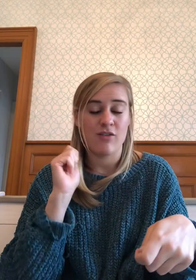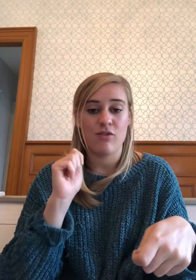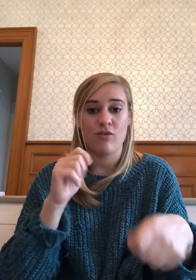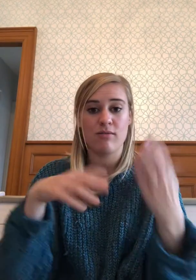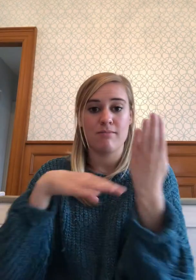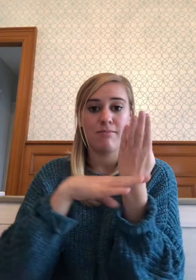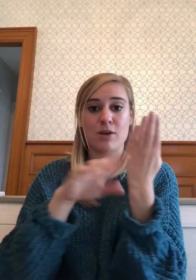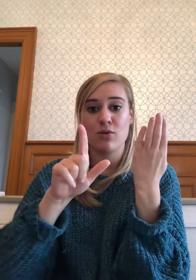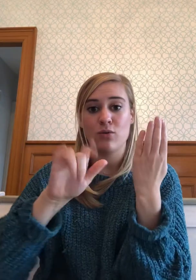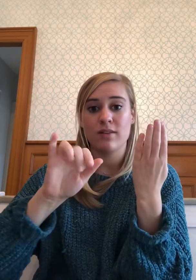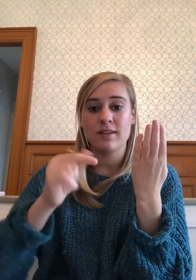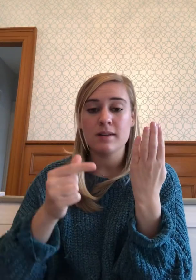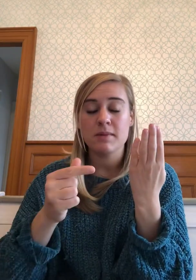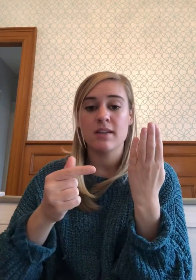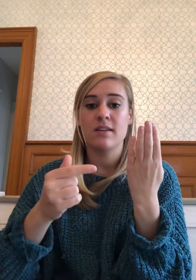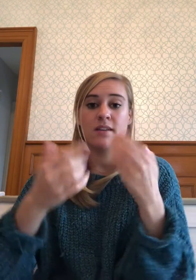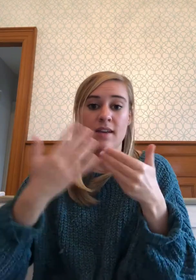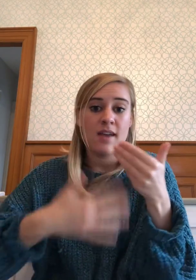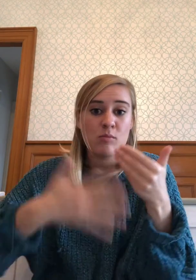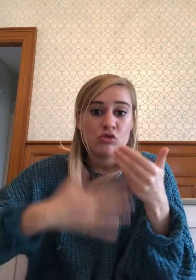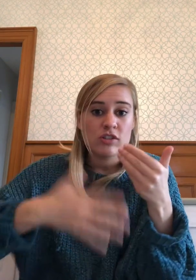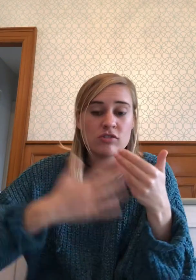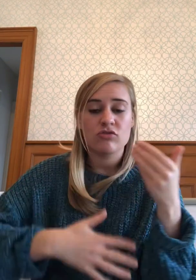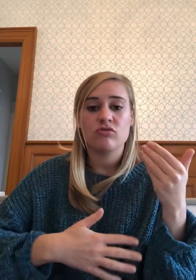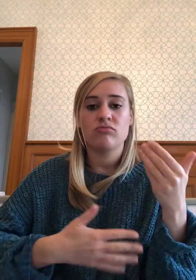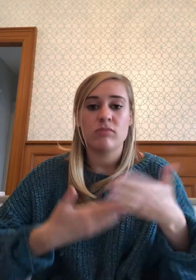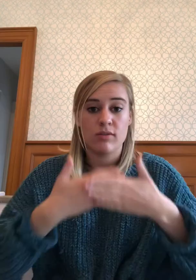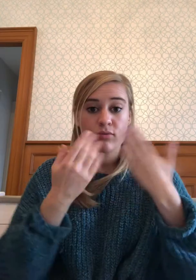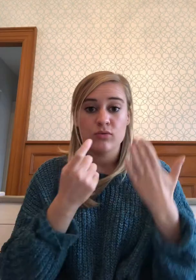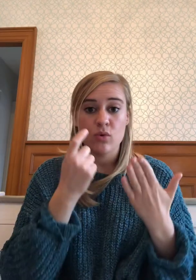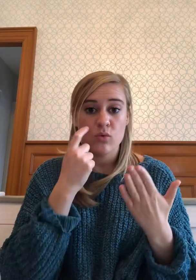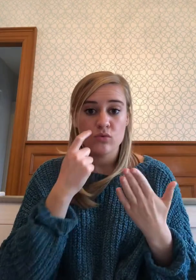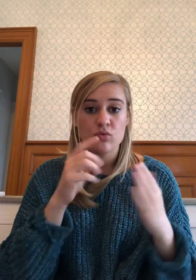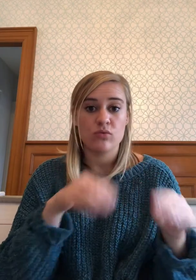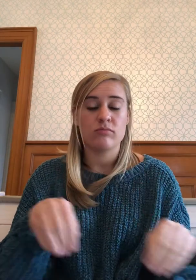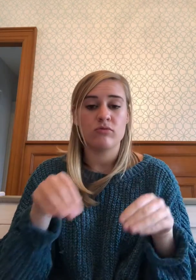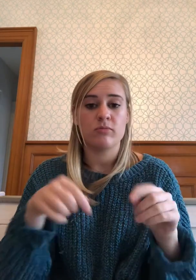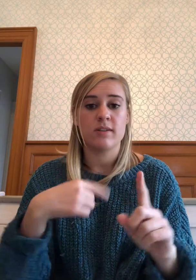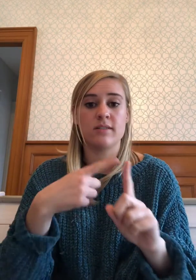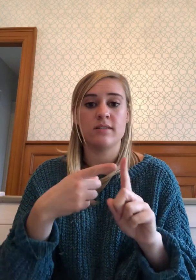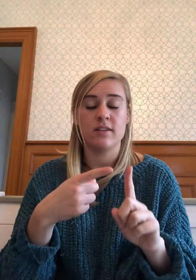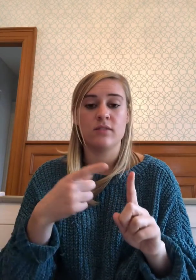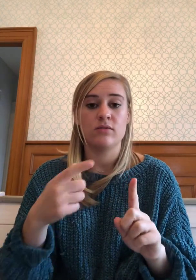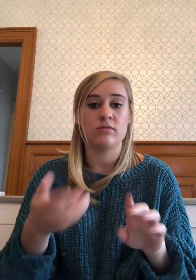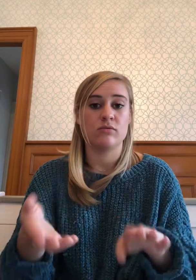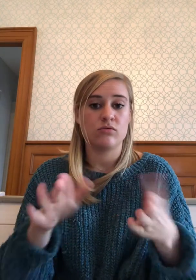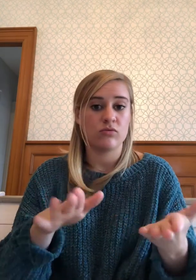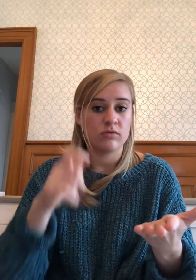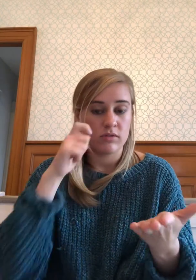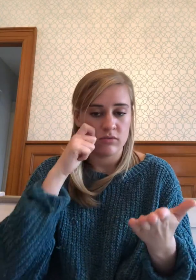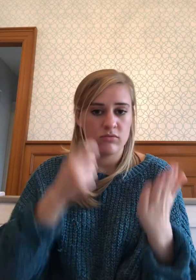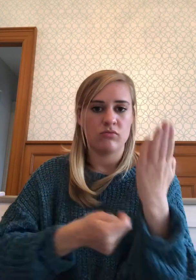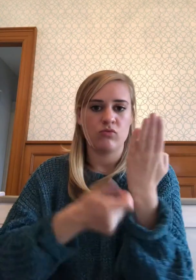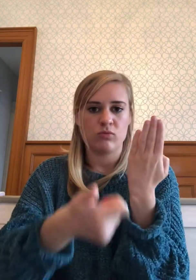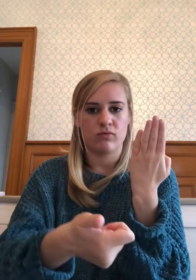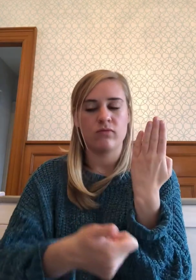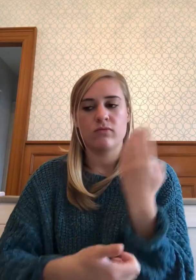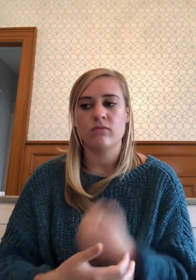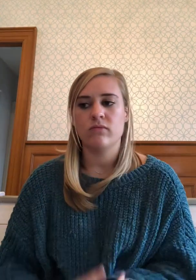fibers, hemorrhage, and there's no tooth movement until necrotic tissues are removed. We have what's